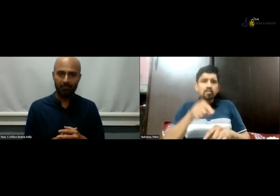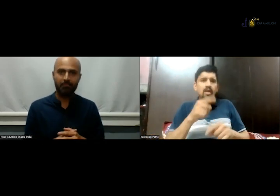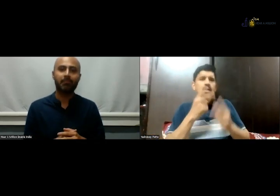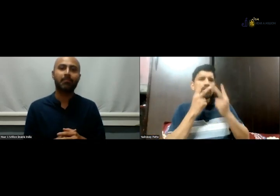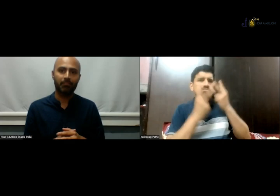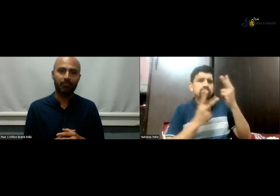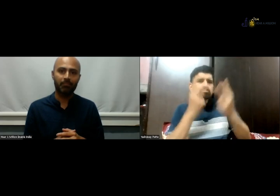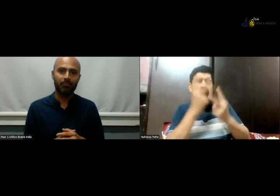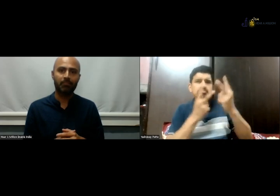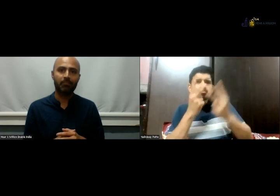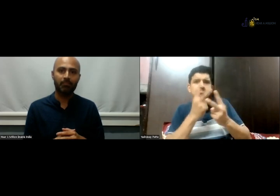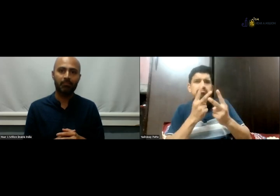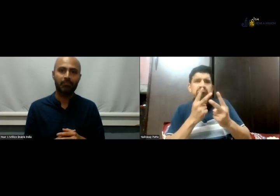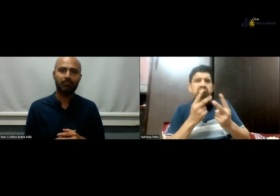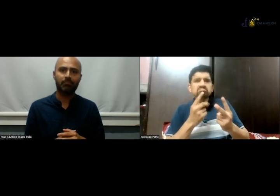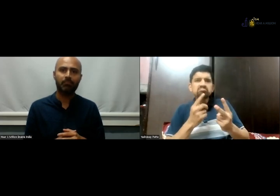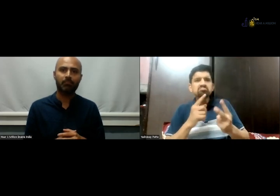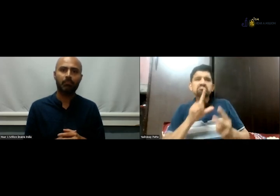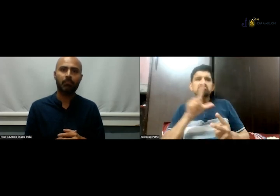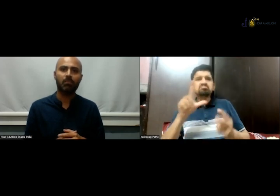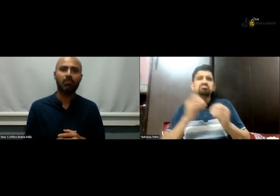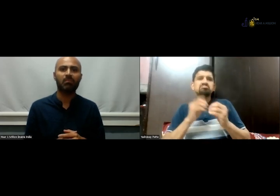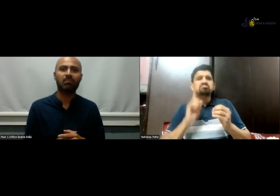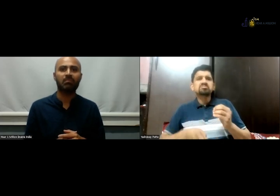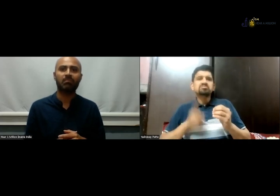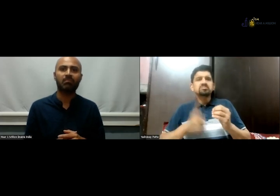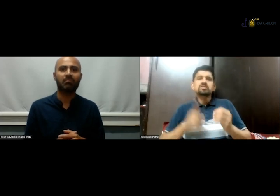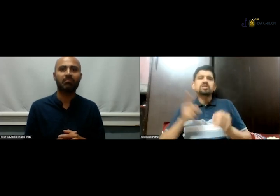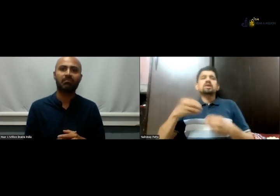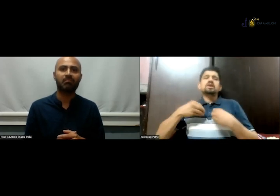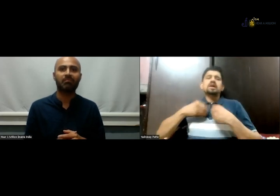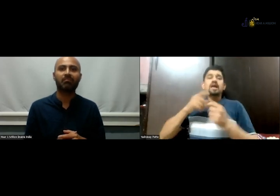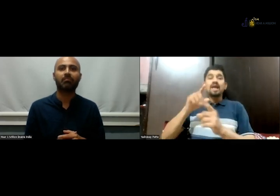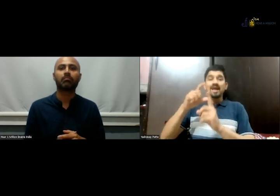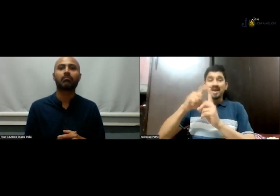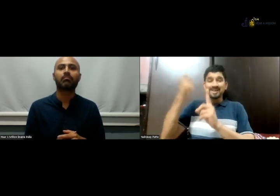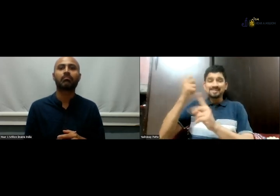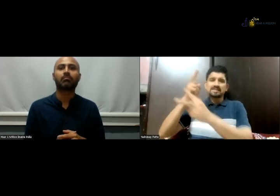Haryana Foundation of Deaf Women as well.